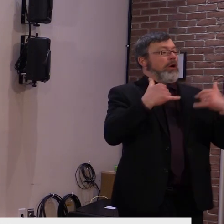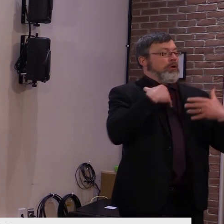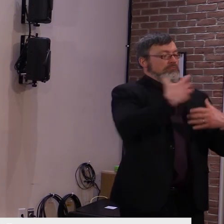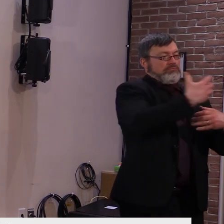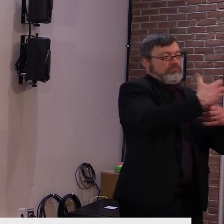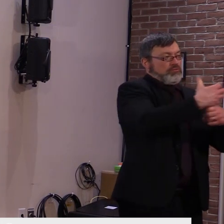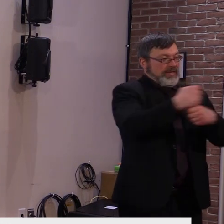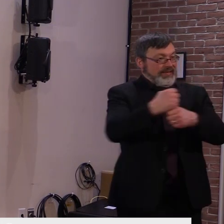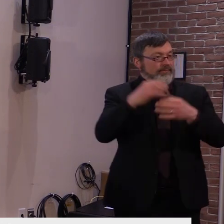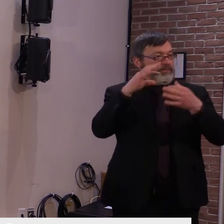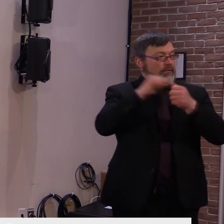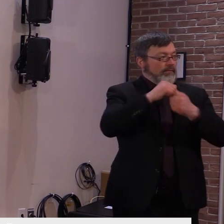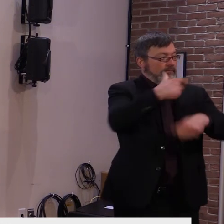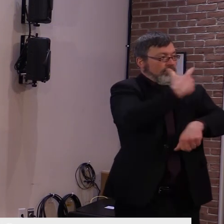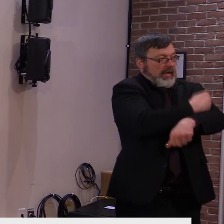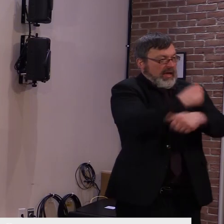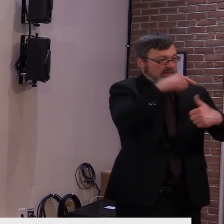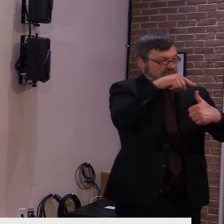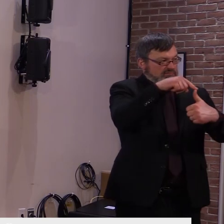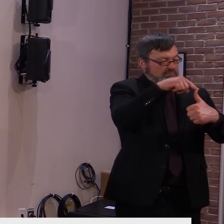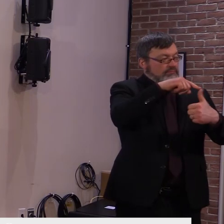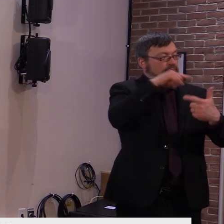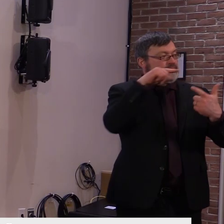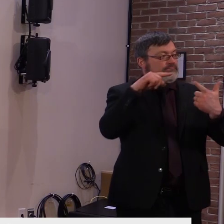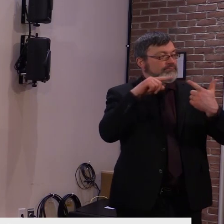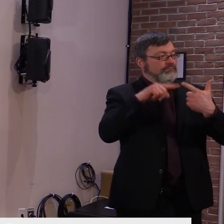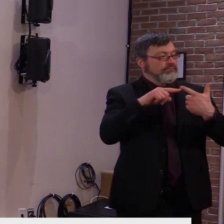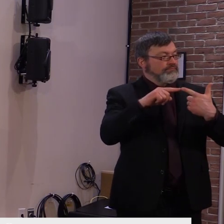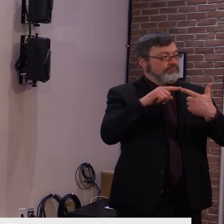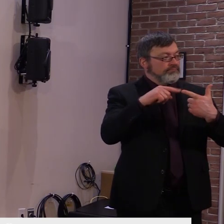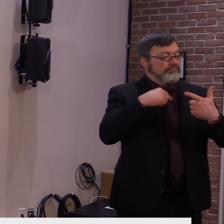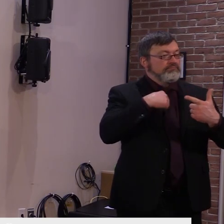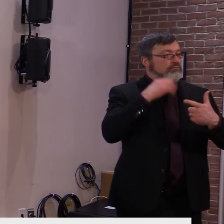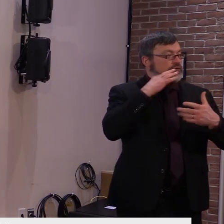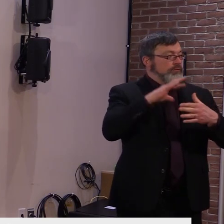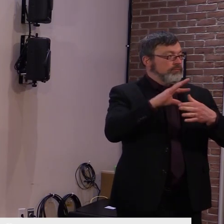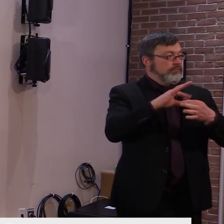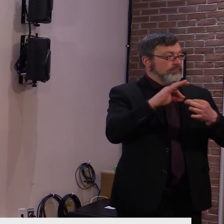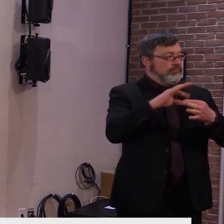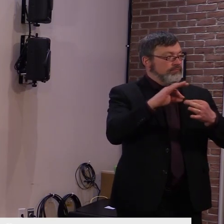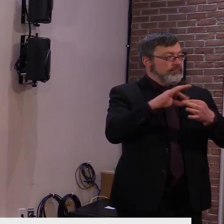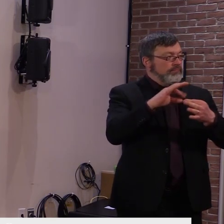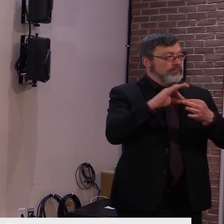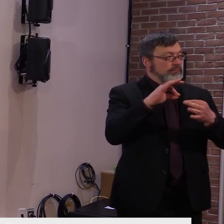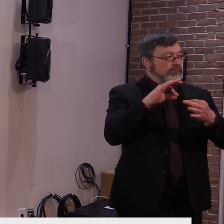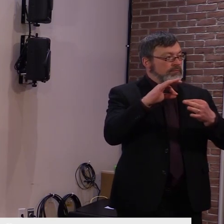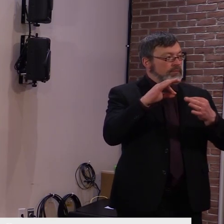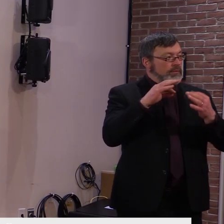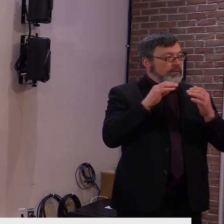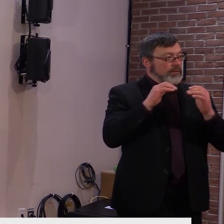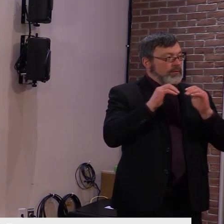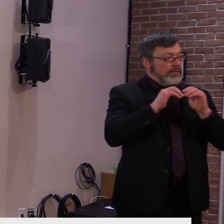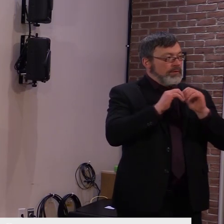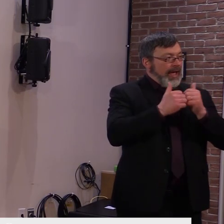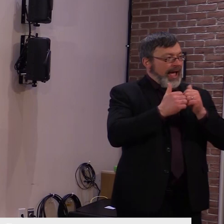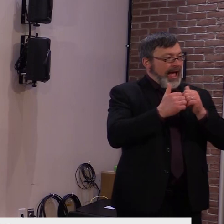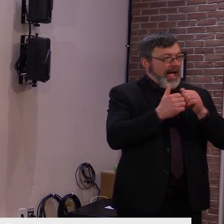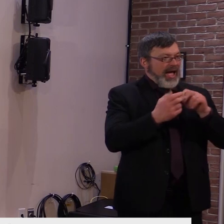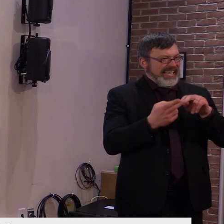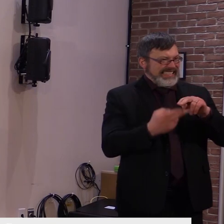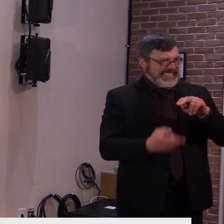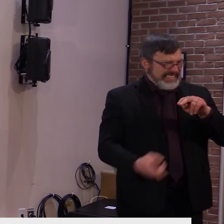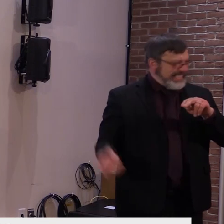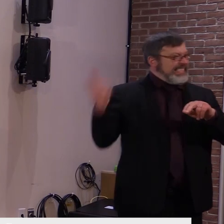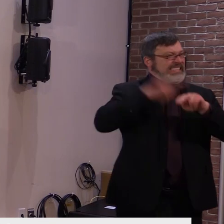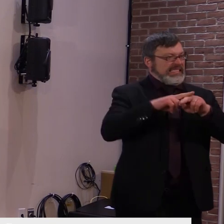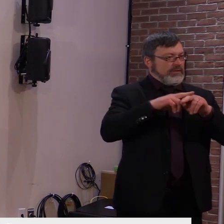Next, I'll update on the progress to build capacity to vaccinate even more Vermonters. And then I will provide more